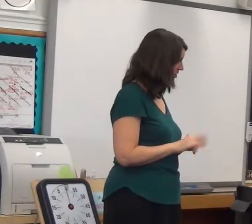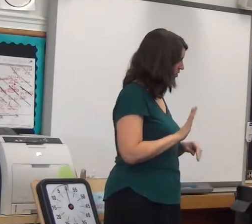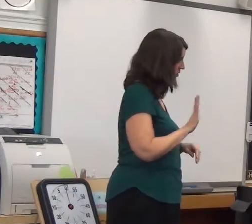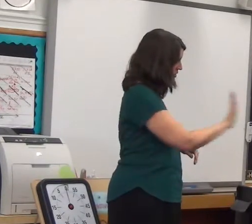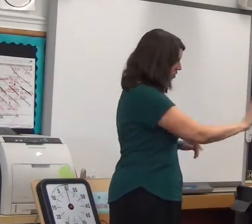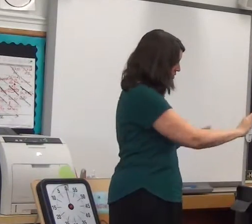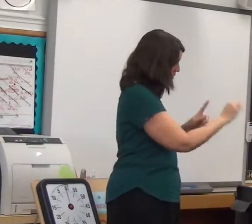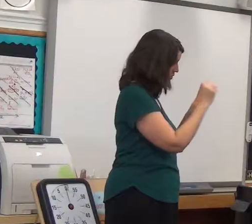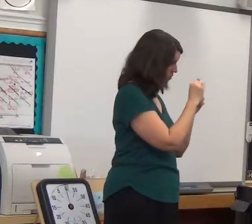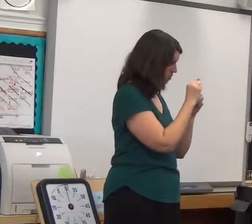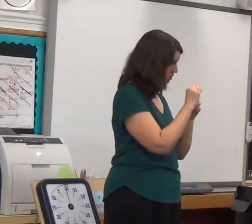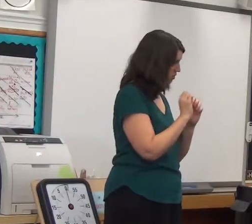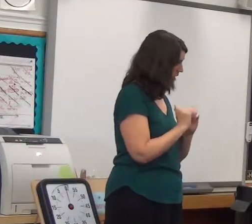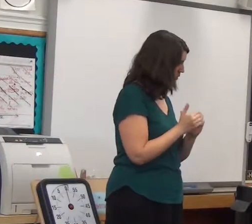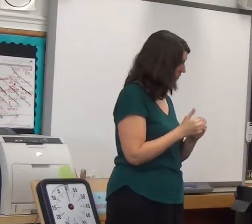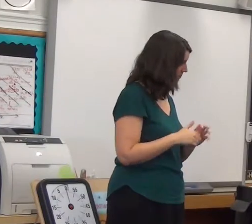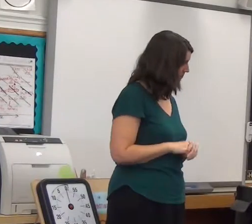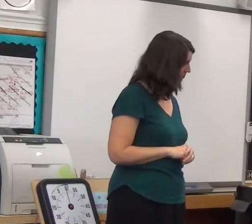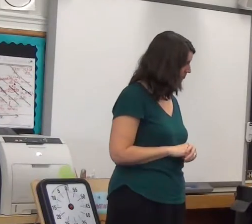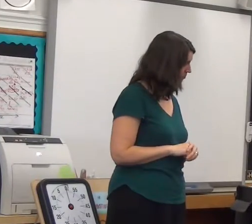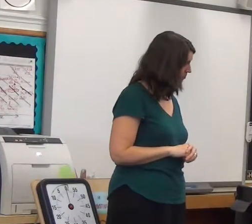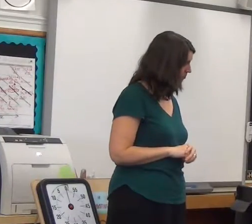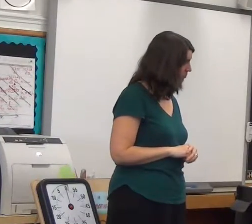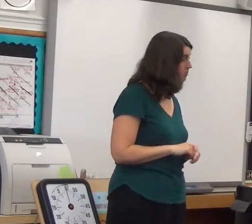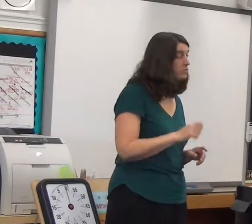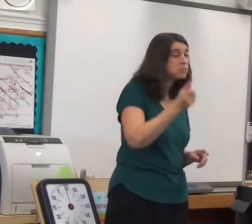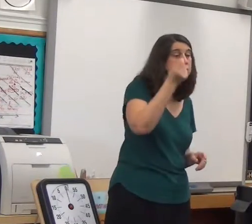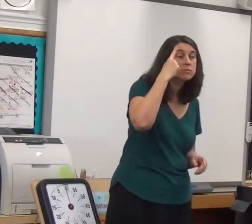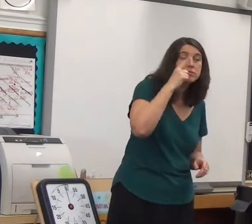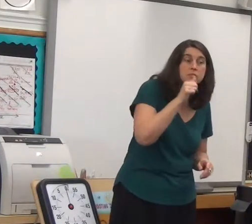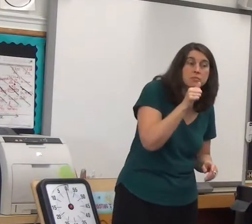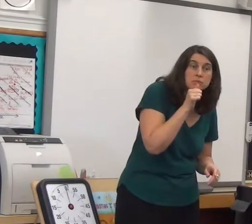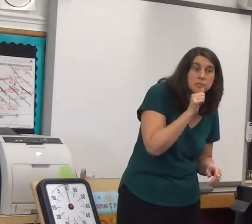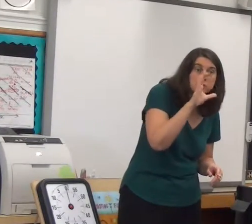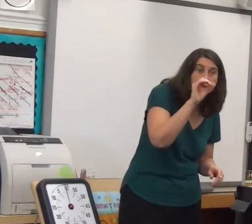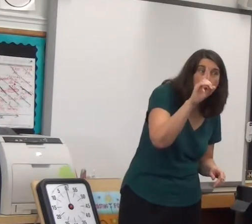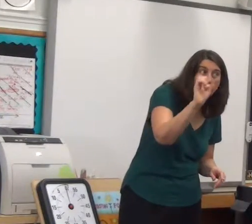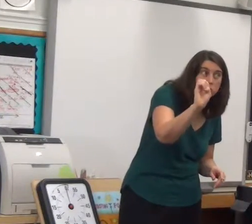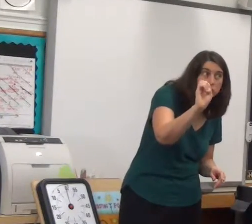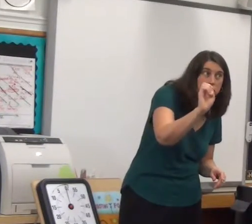your word. It's written in code.